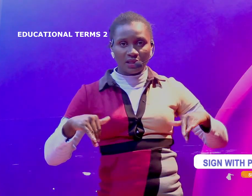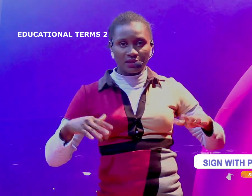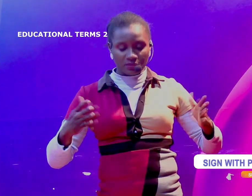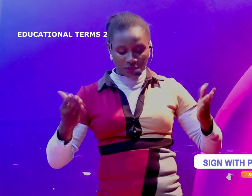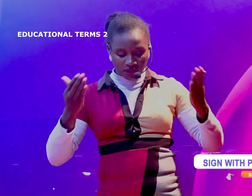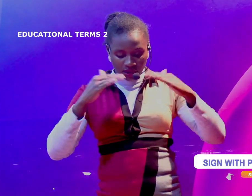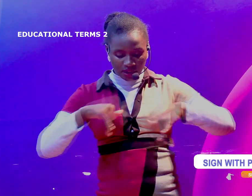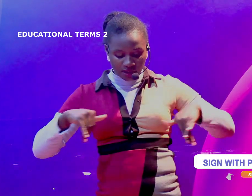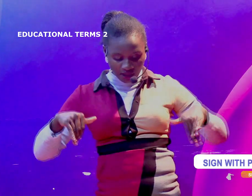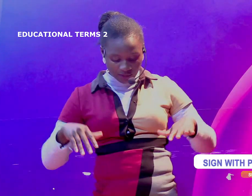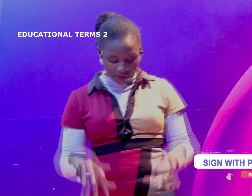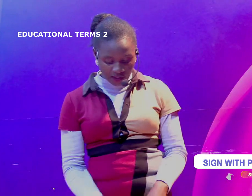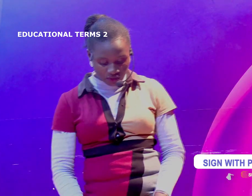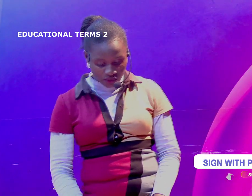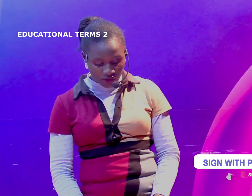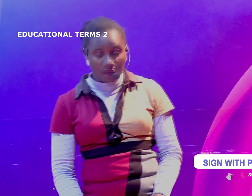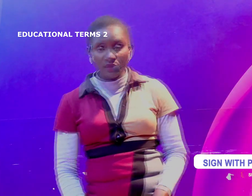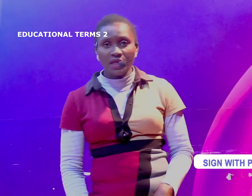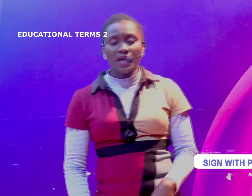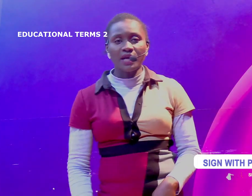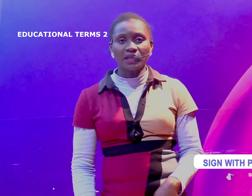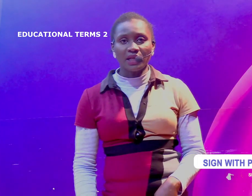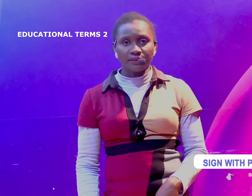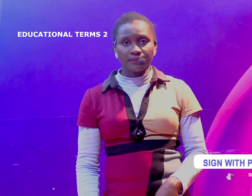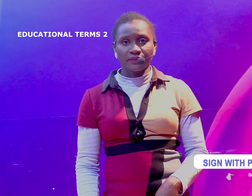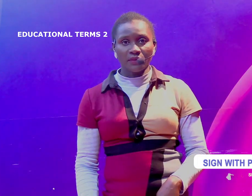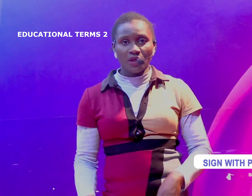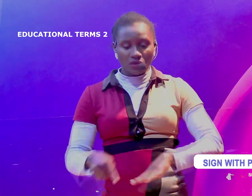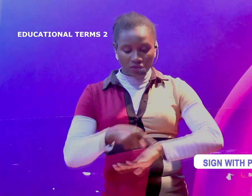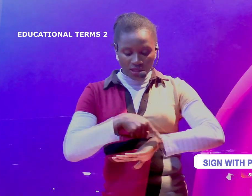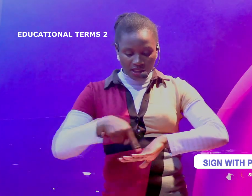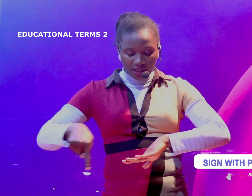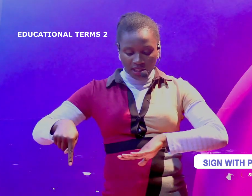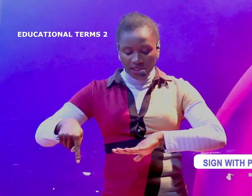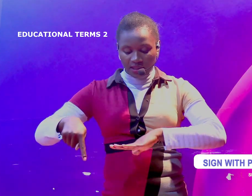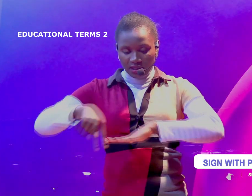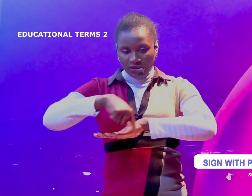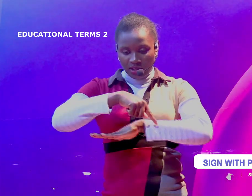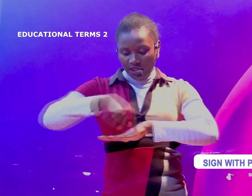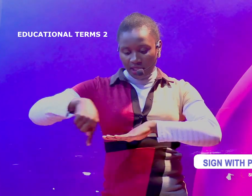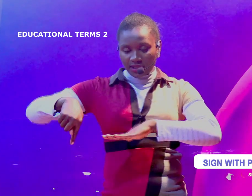Interrupt. And then also have underline. You underline the